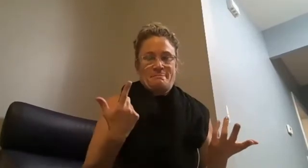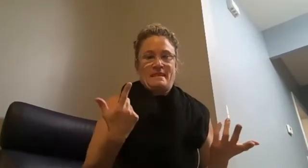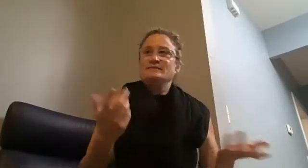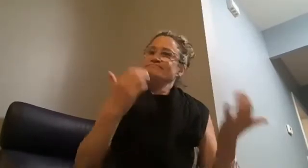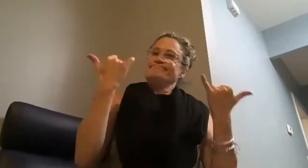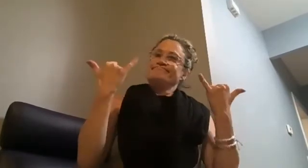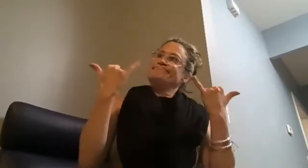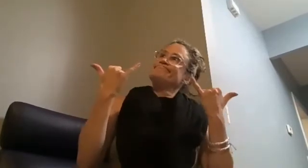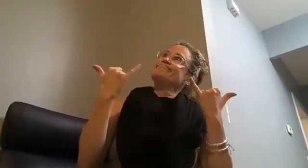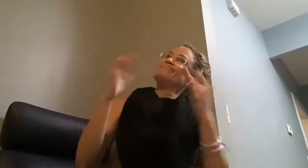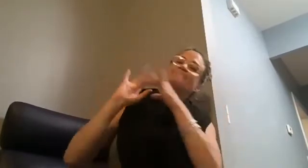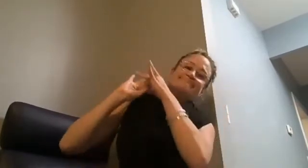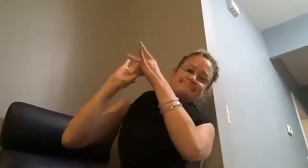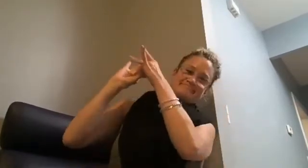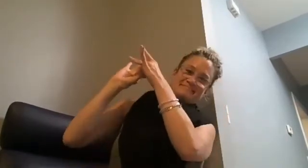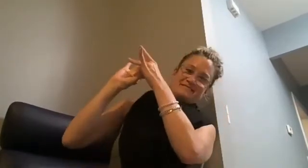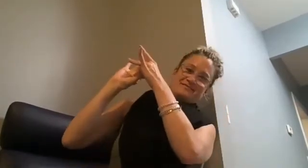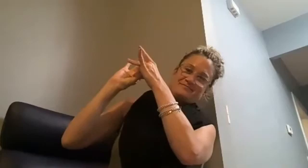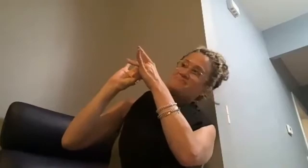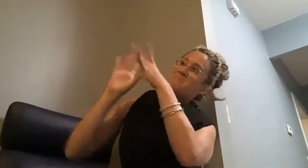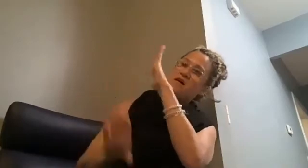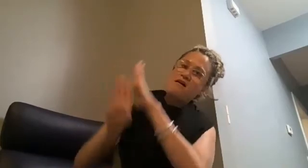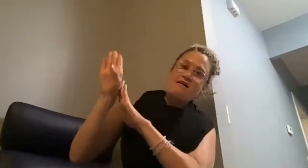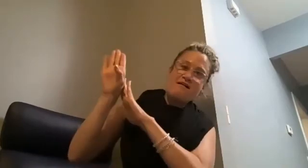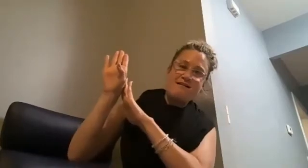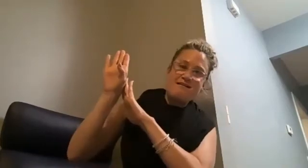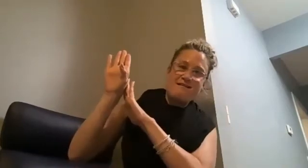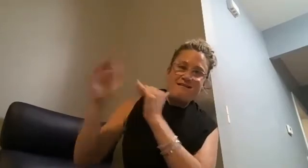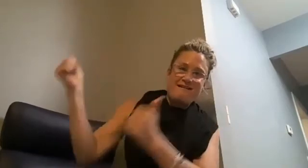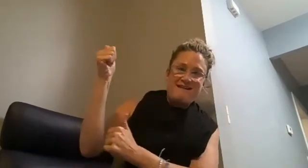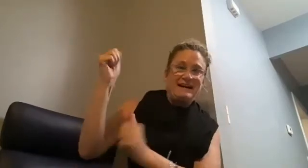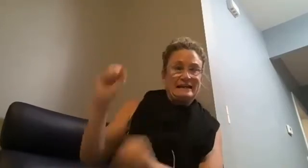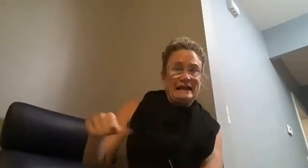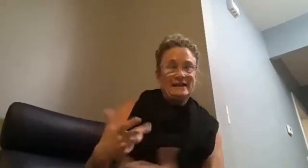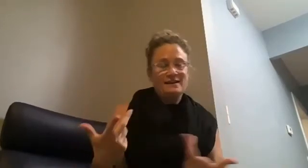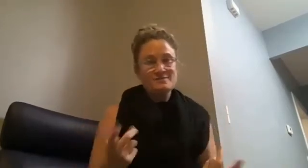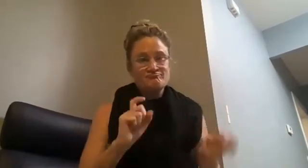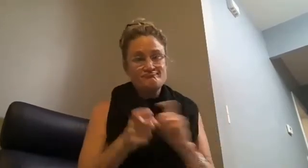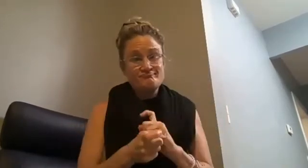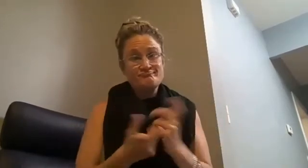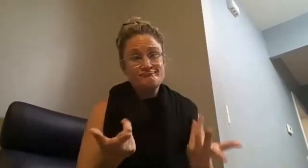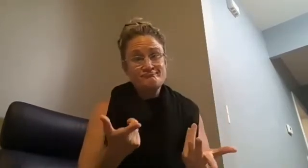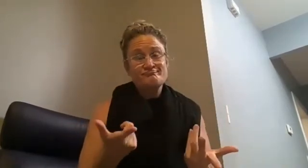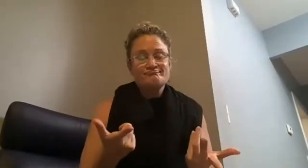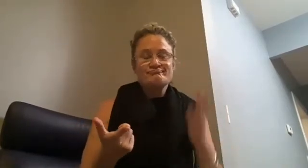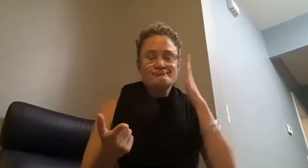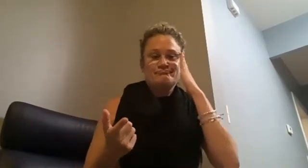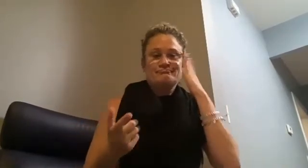power, I began to realize that that was possible, that I could change. I was capable of that. And that was my experience with